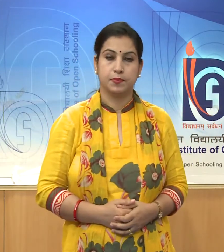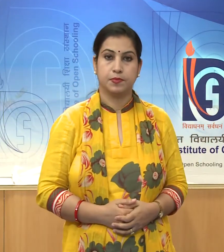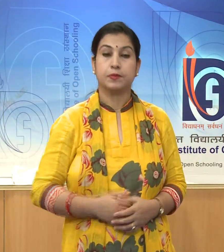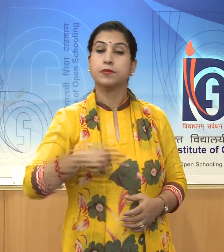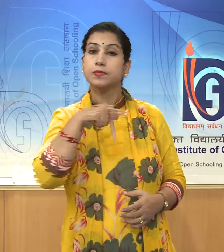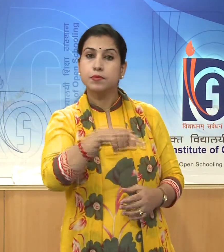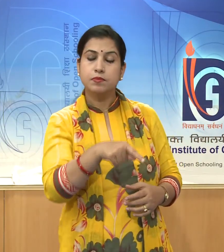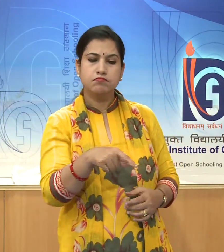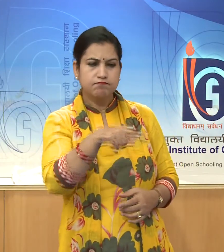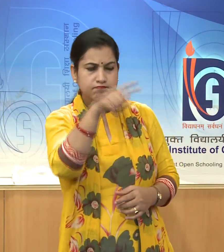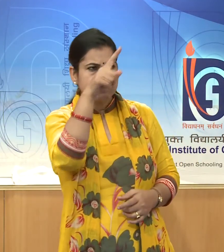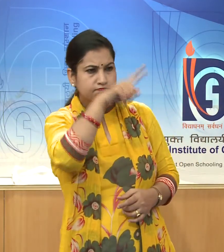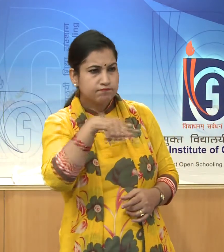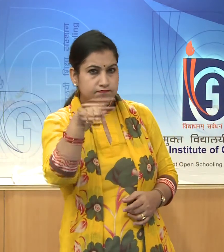The study of this lesson